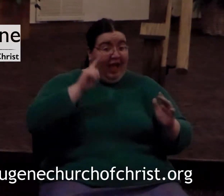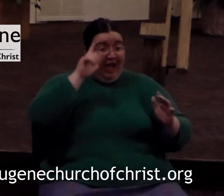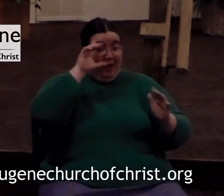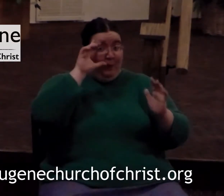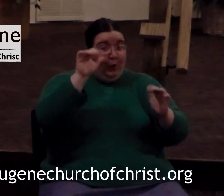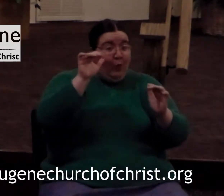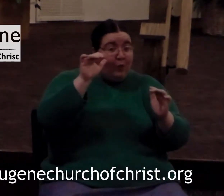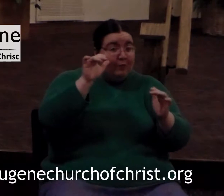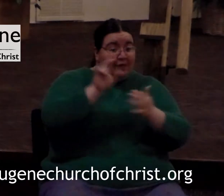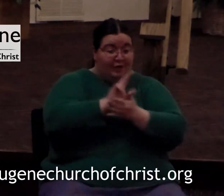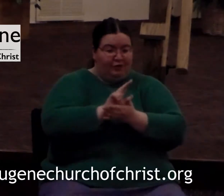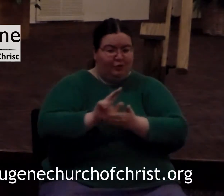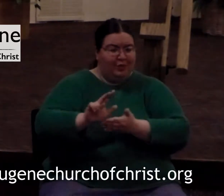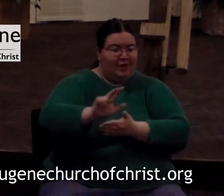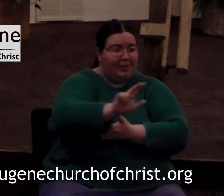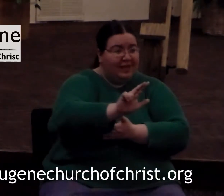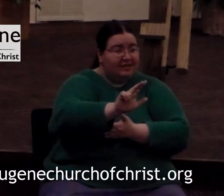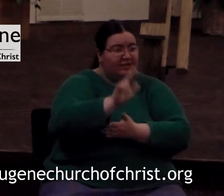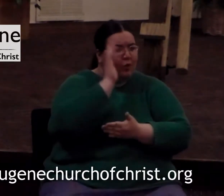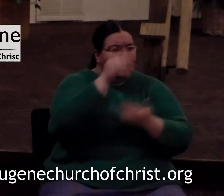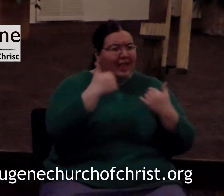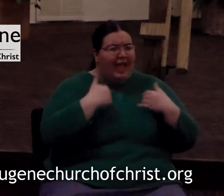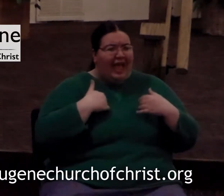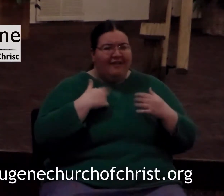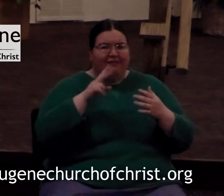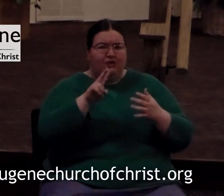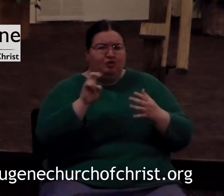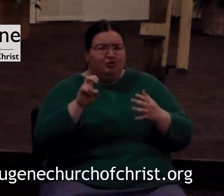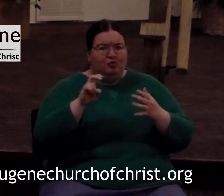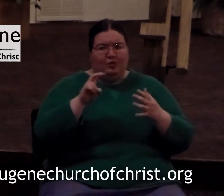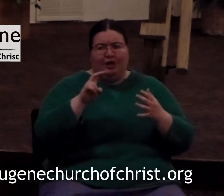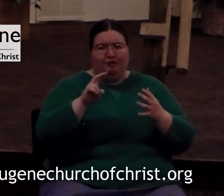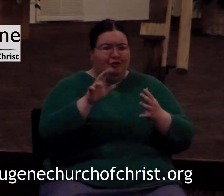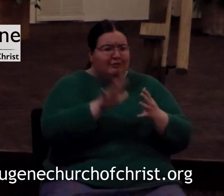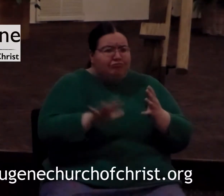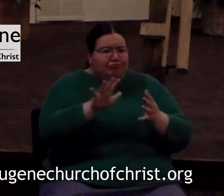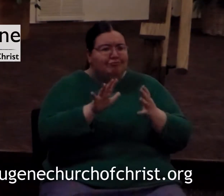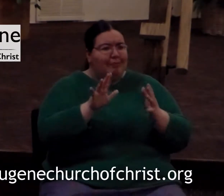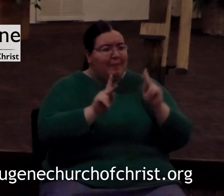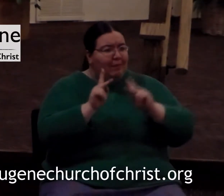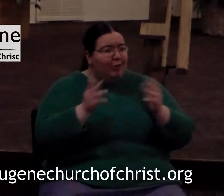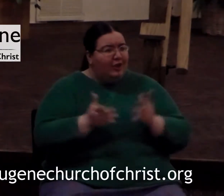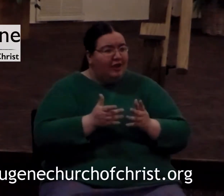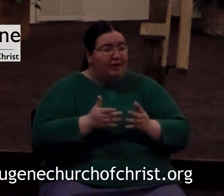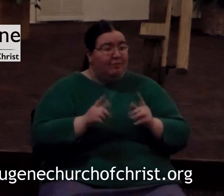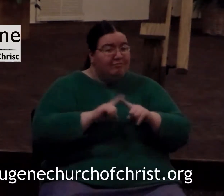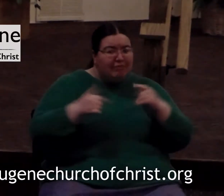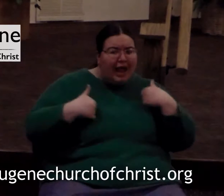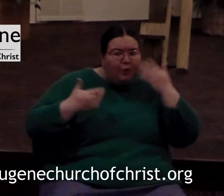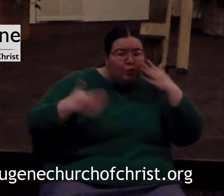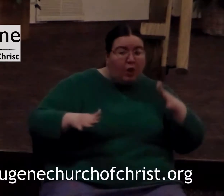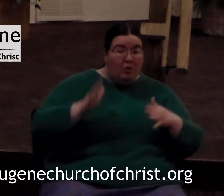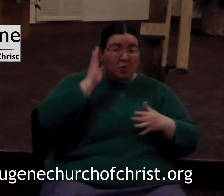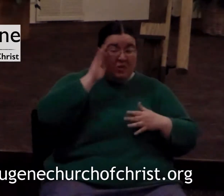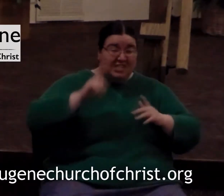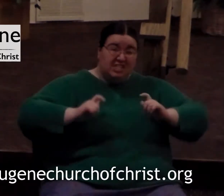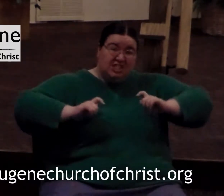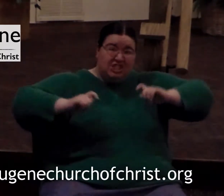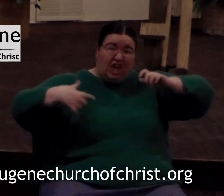youth rally happens. What I don't know is, will a giant snowstorm come in? What I don't know is, are people conflicted with some other thing that's coming